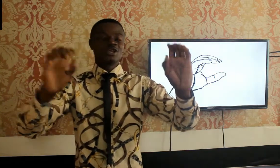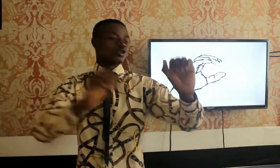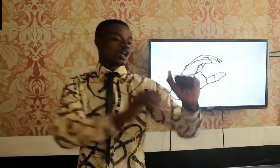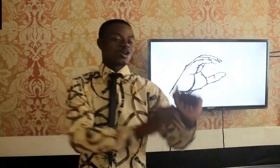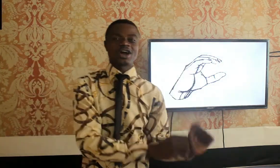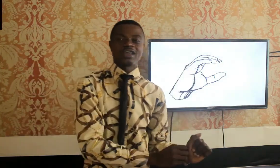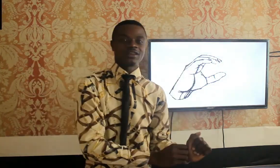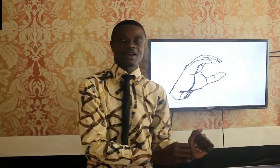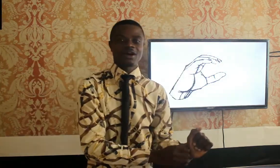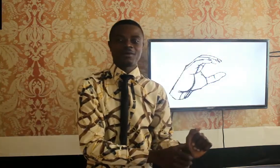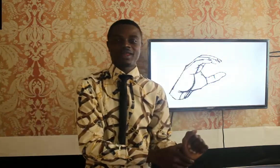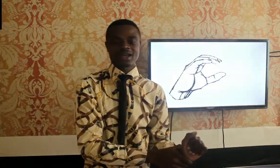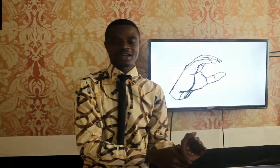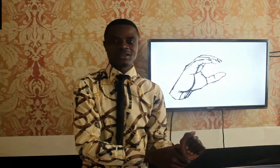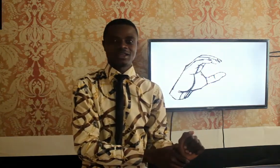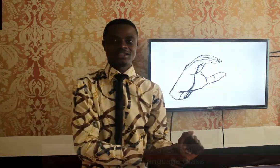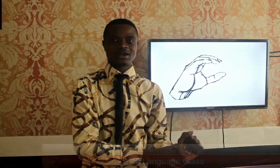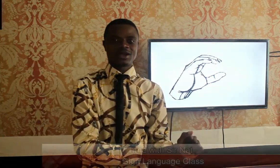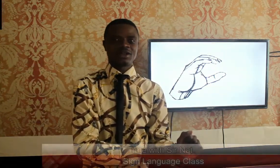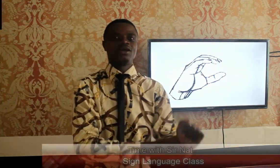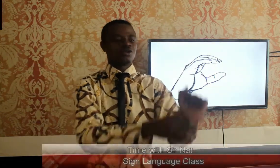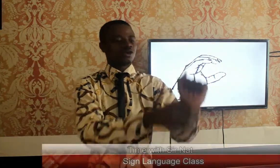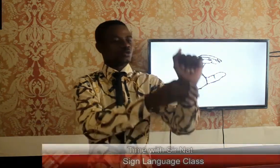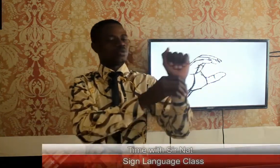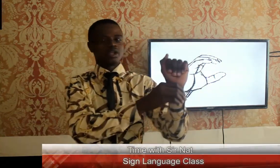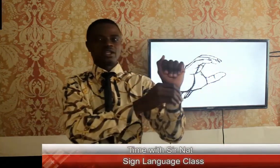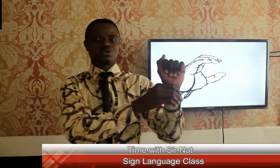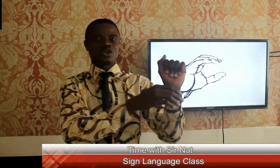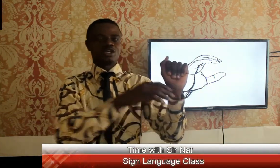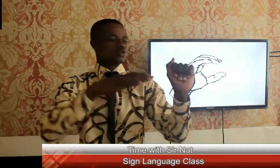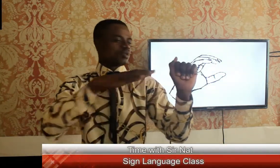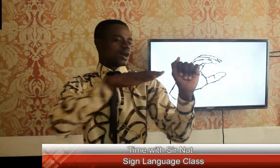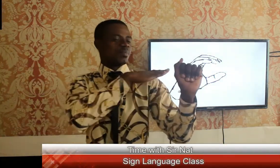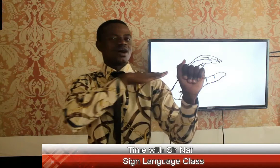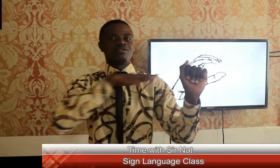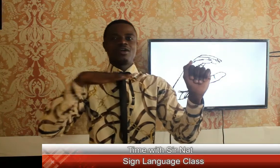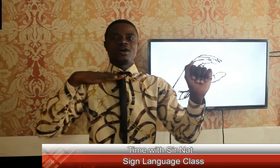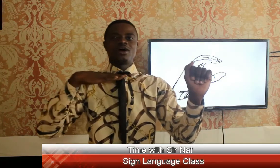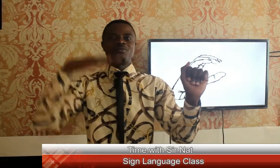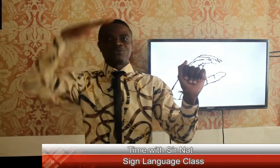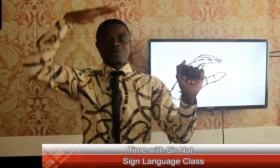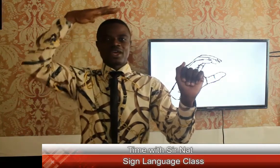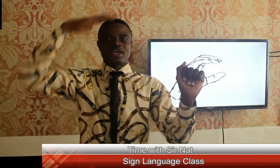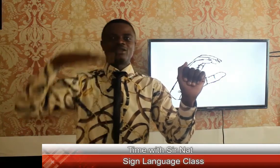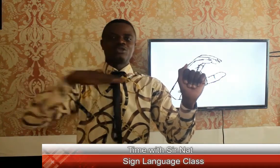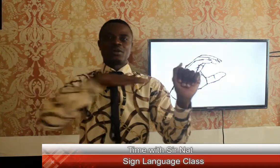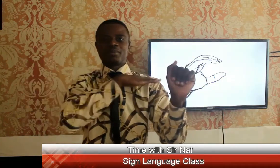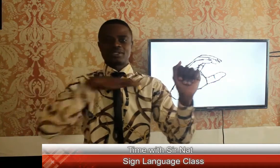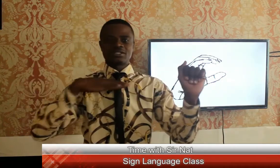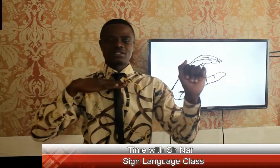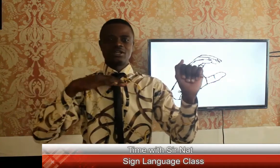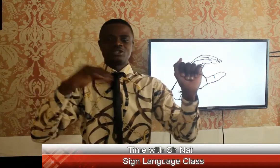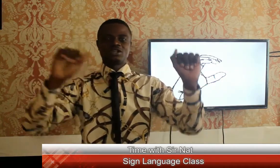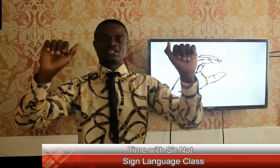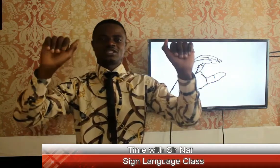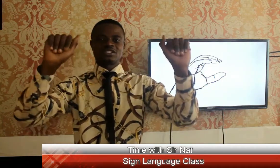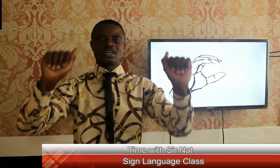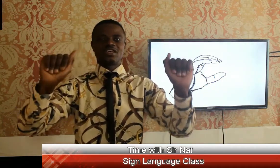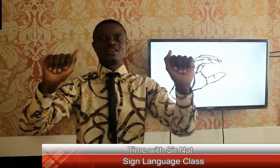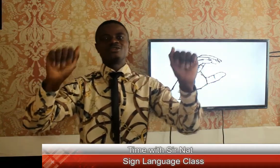you cannot hang the hand. Is that right? You have to put it this way. It should be above from the head to the bust. You get it? A.